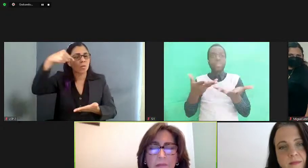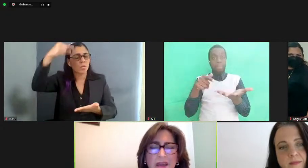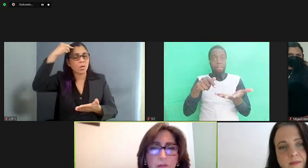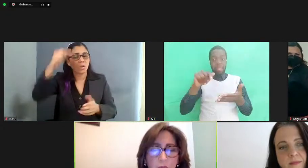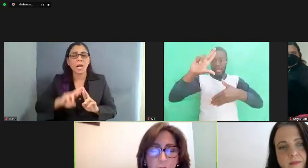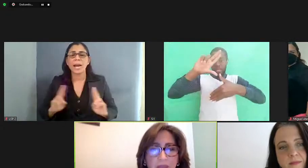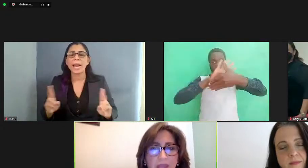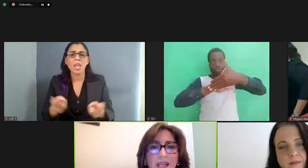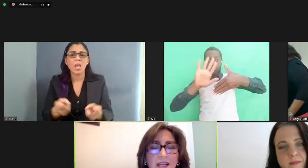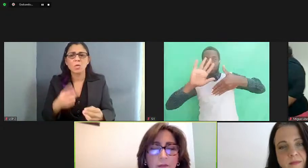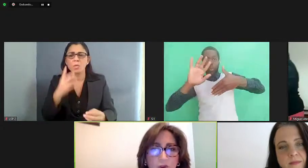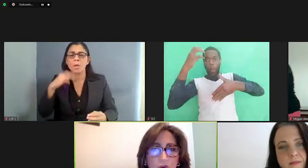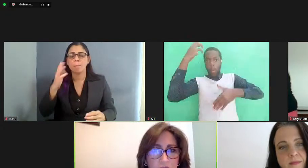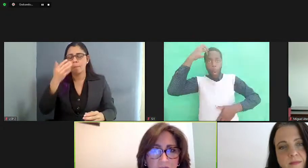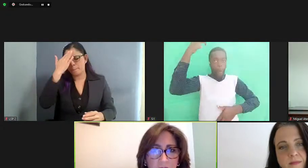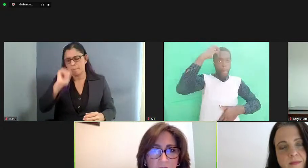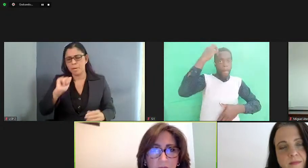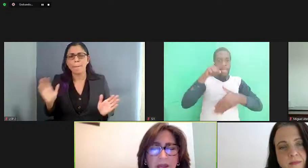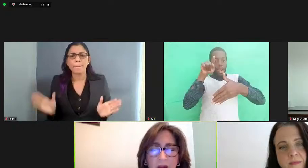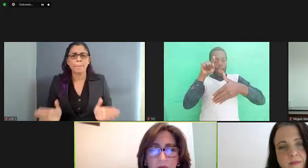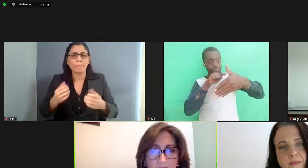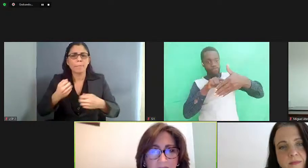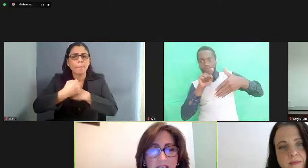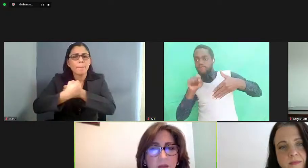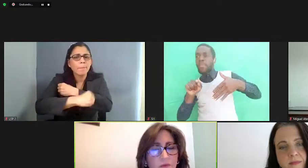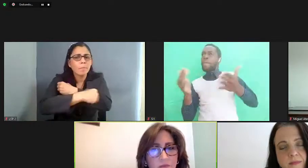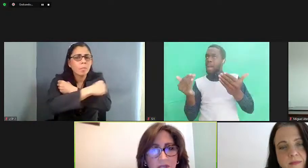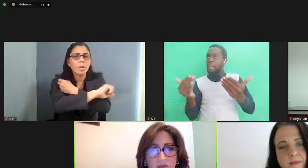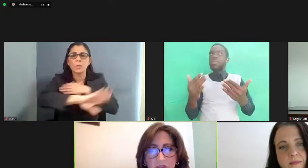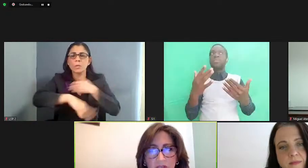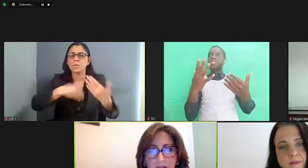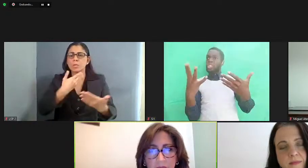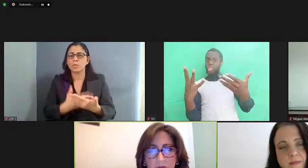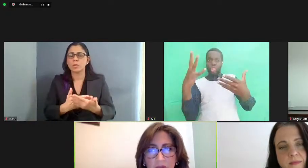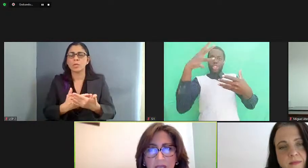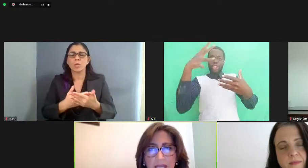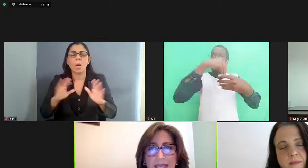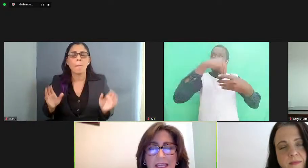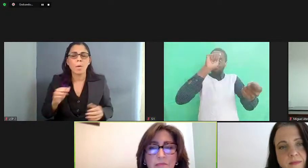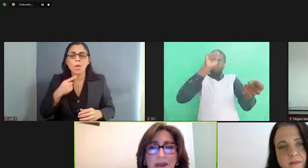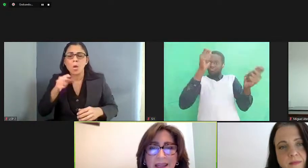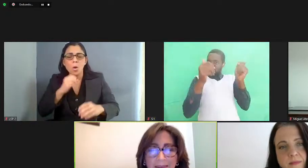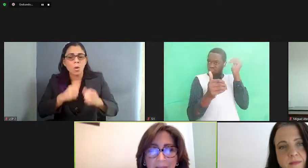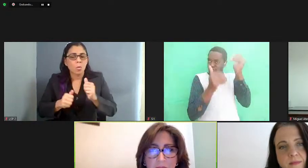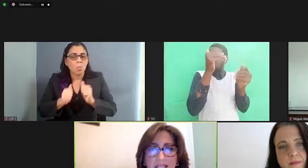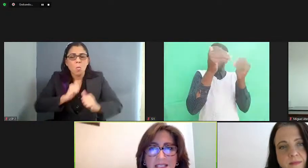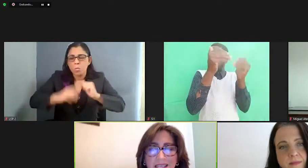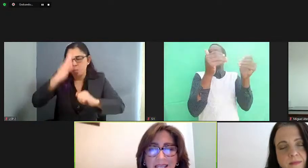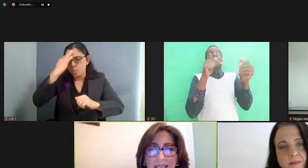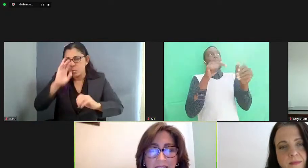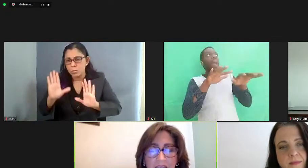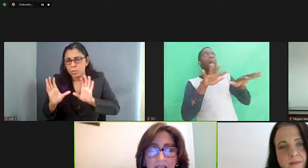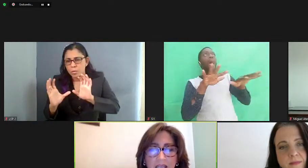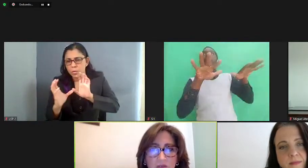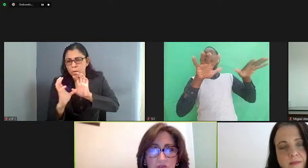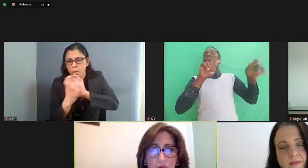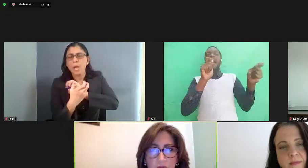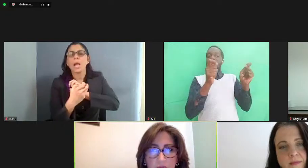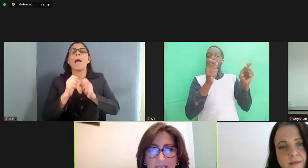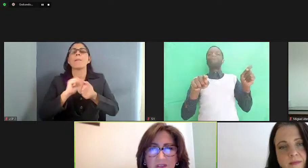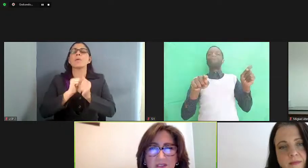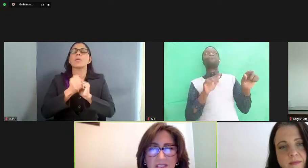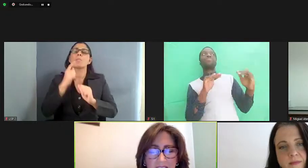governments of the region to promote inclusive change to join the movement of